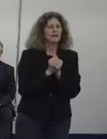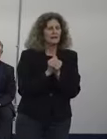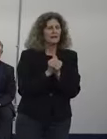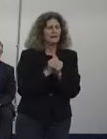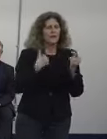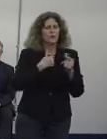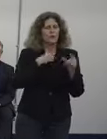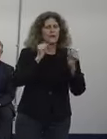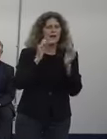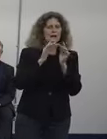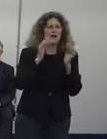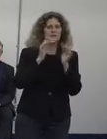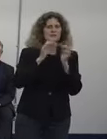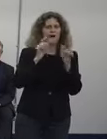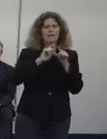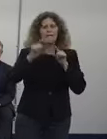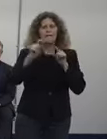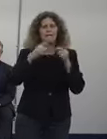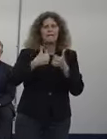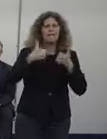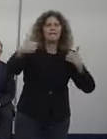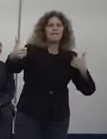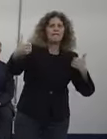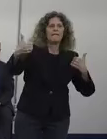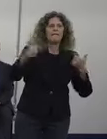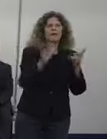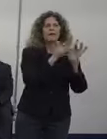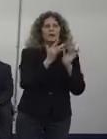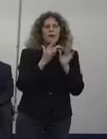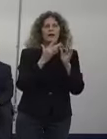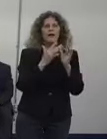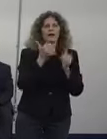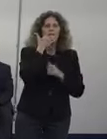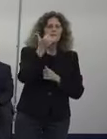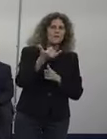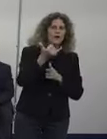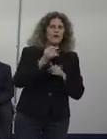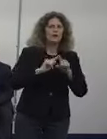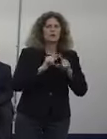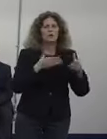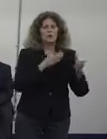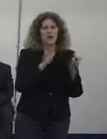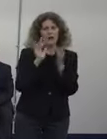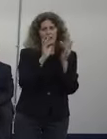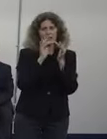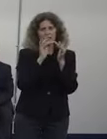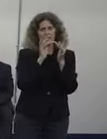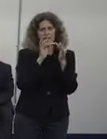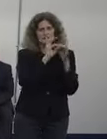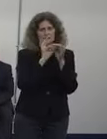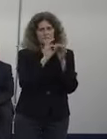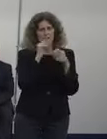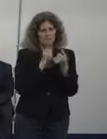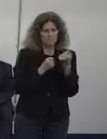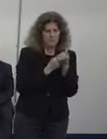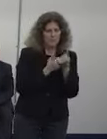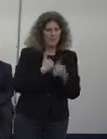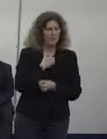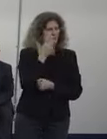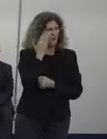socializing. We often speak about how the threat of COVID-19 is unprecedented. But what's